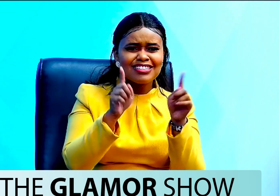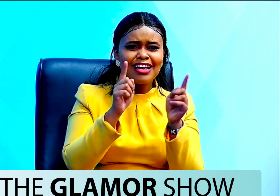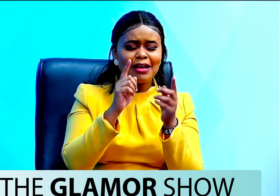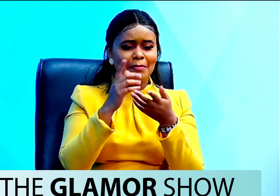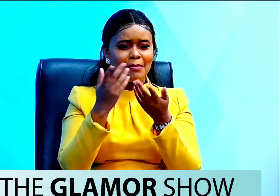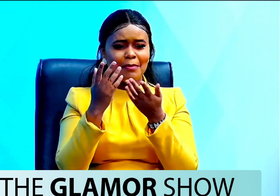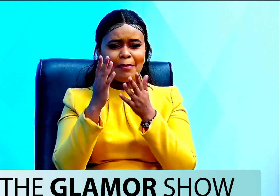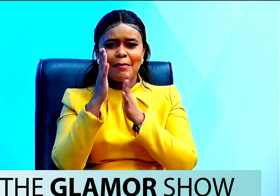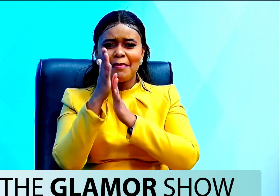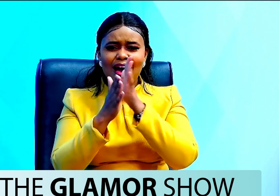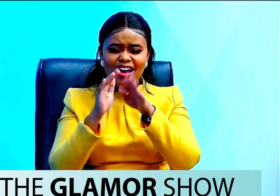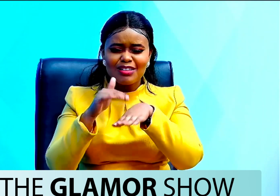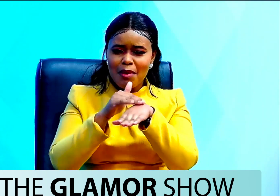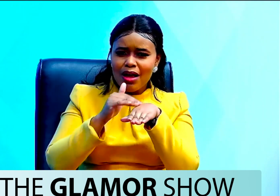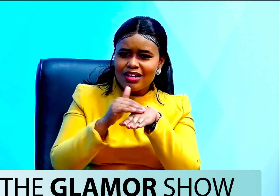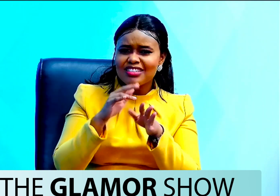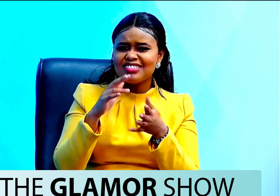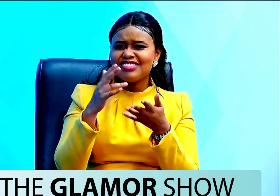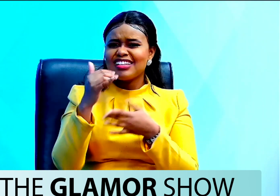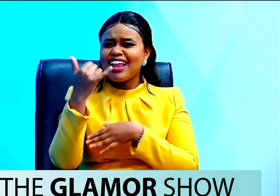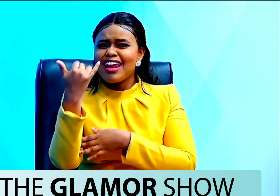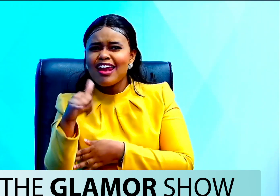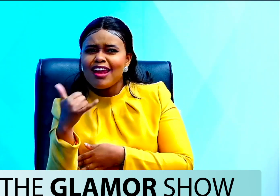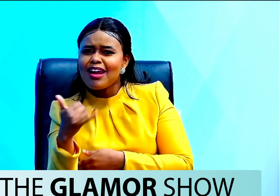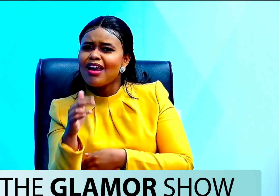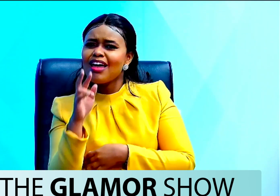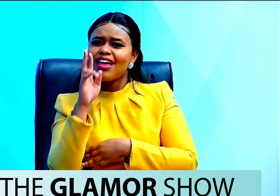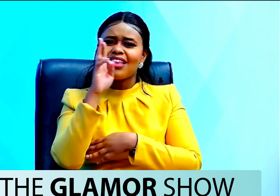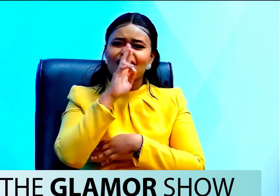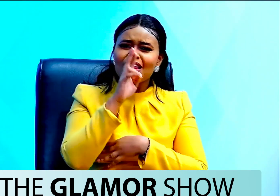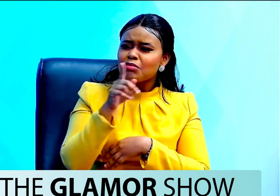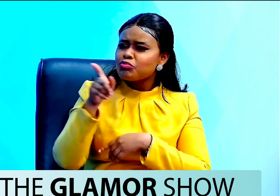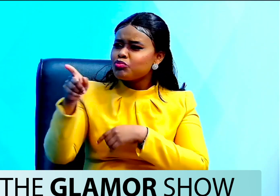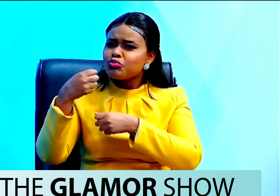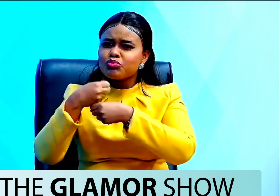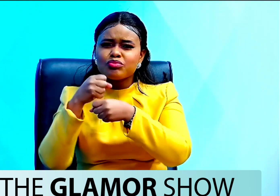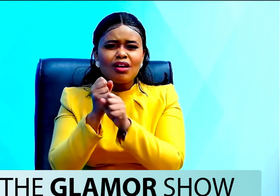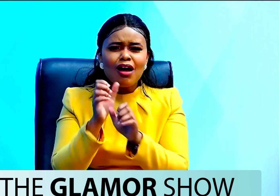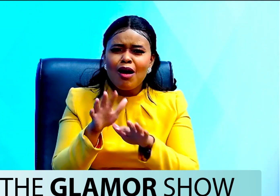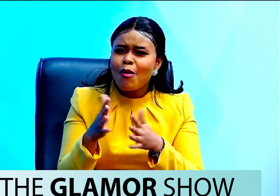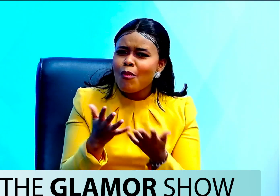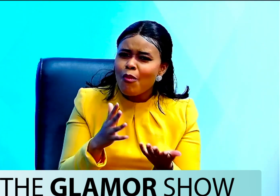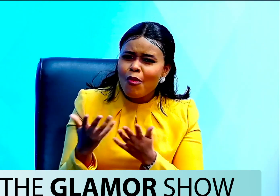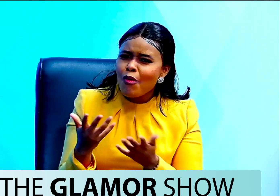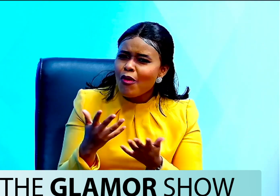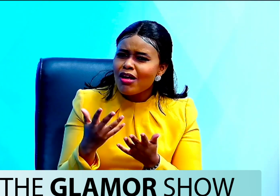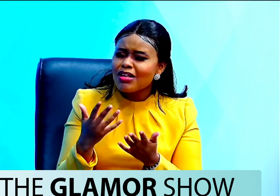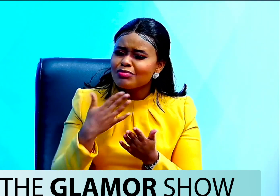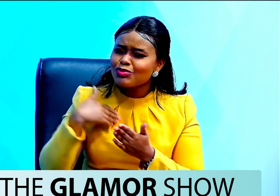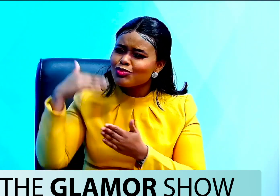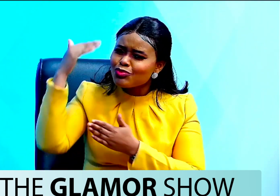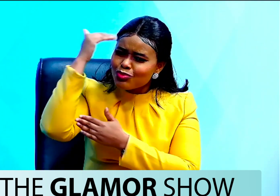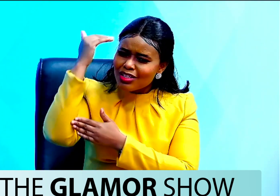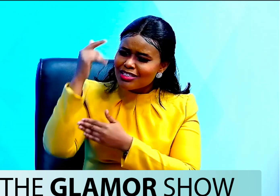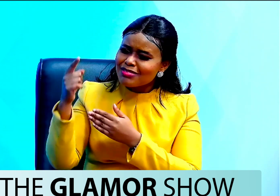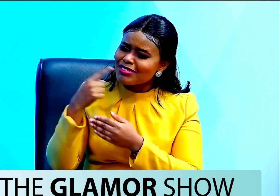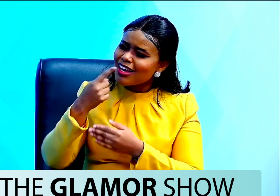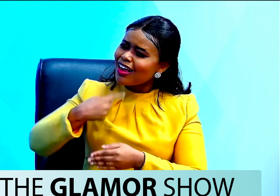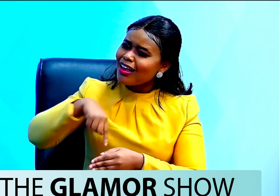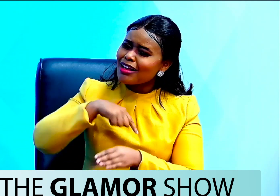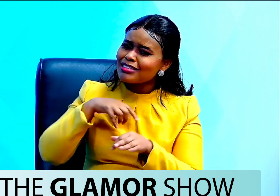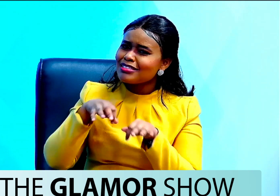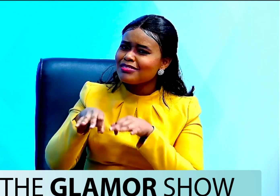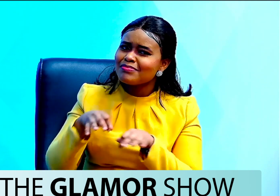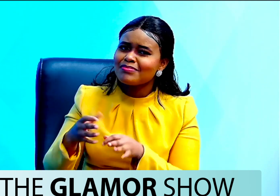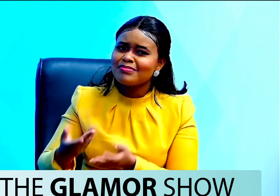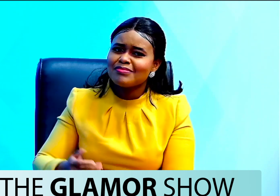how do they get to achieve these different colors when it comes to hair? We get to see a variety when it comes to color of late.